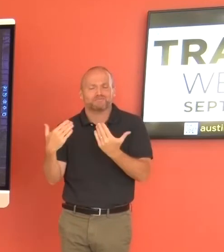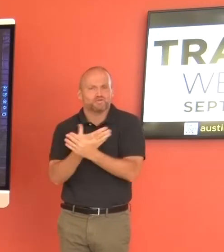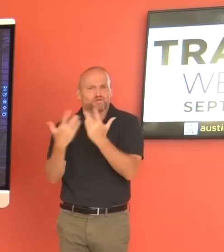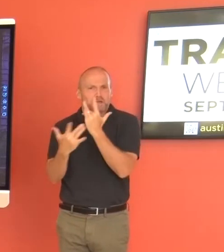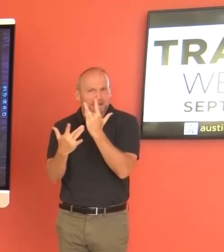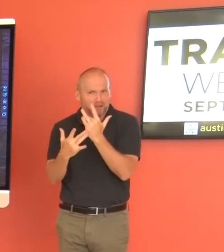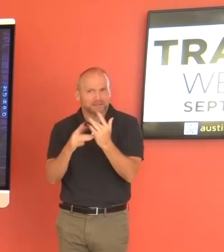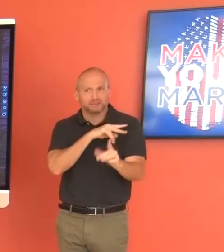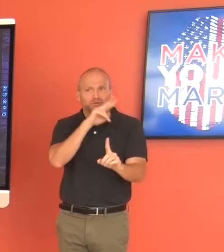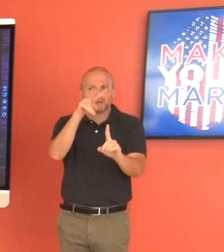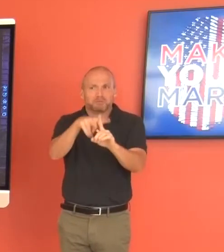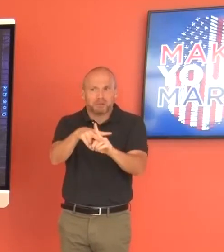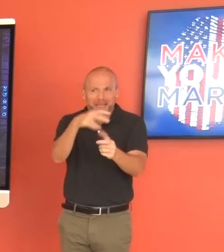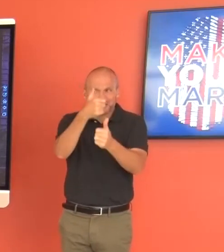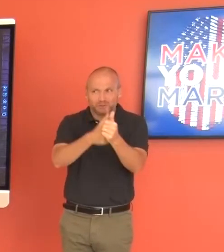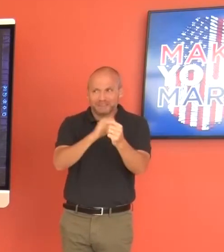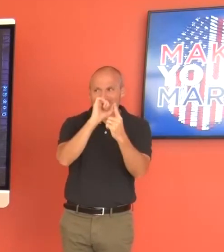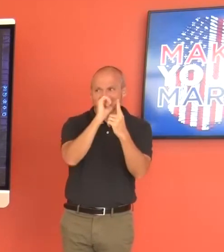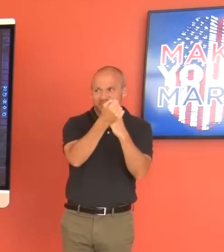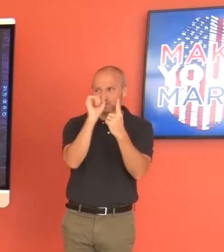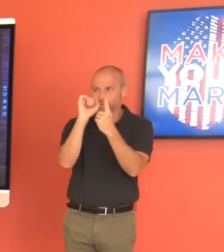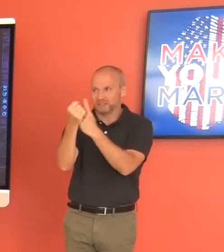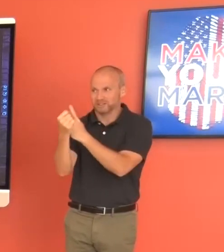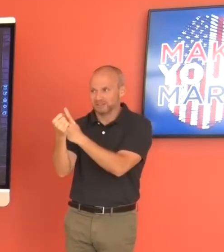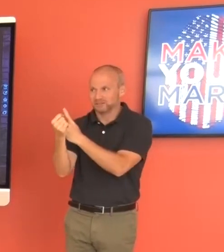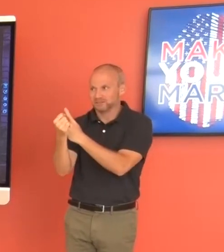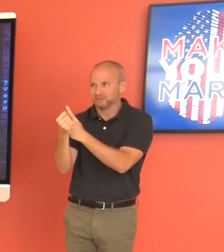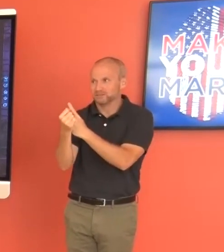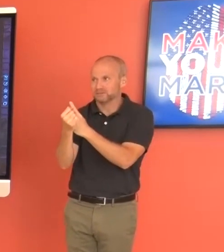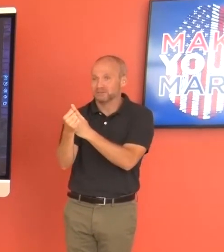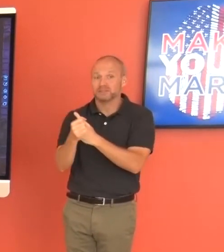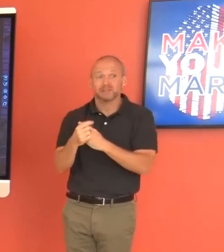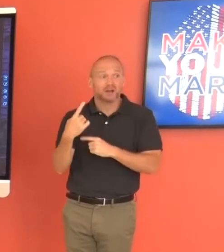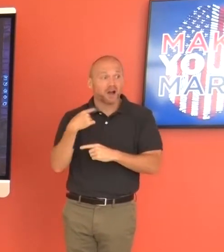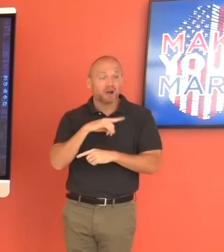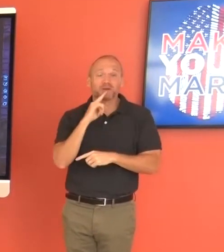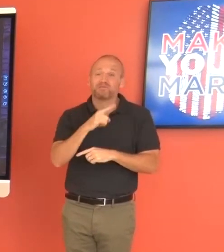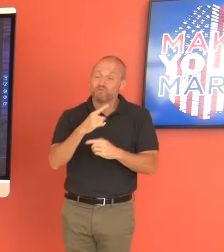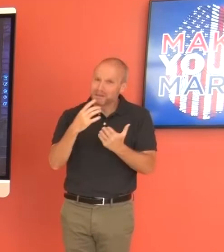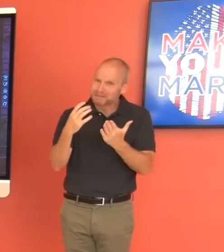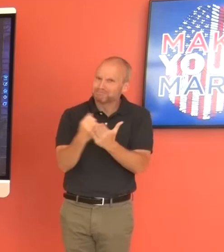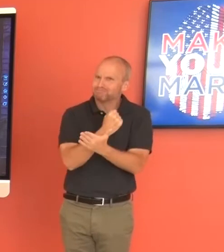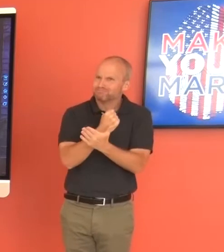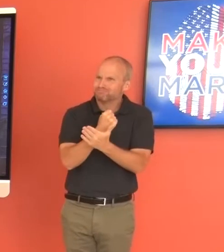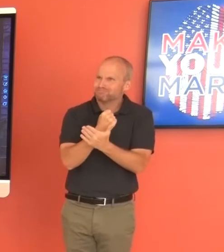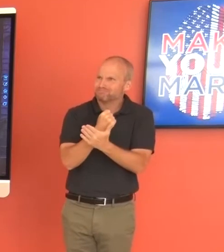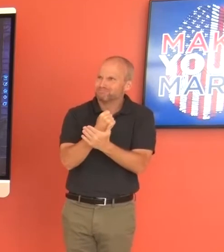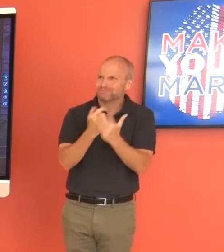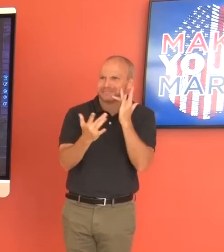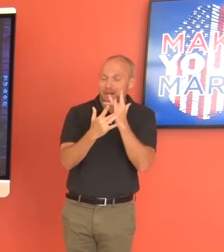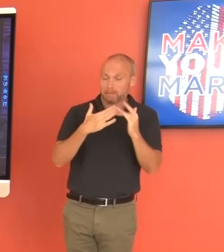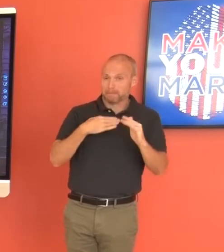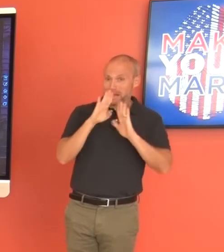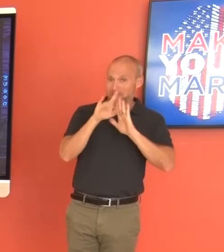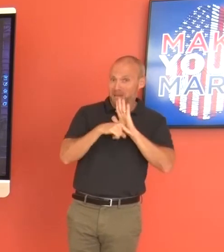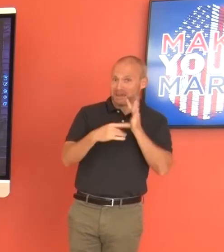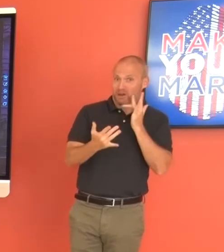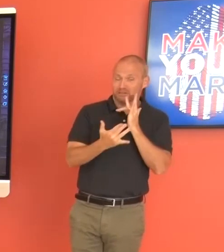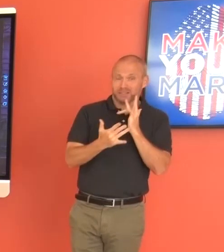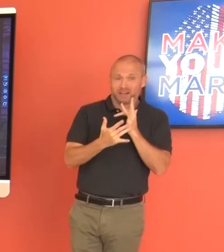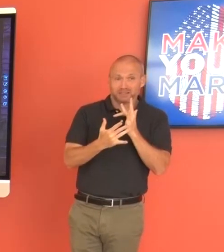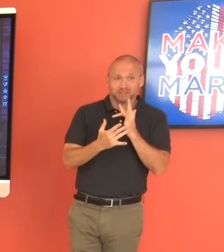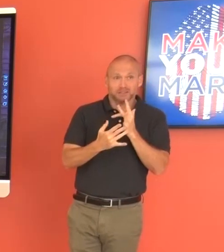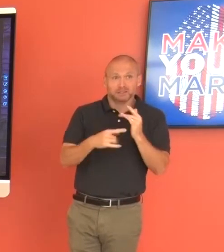can apply that to each situation. Are we leveraging technology? Now, again, my background is technology, but I don't believe